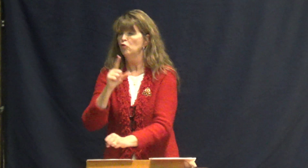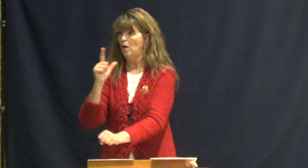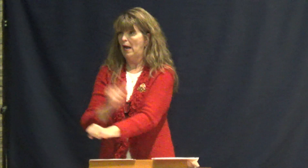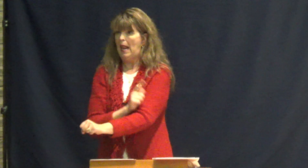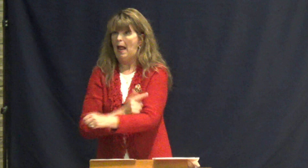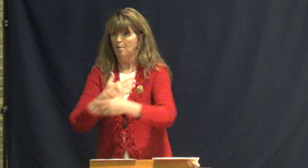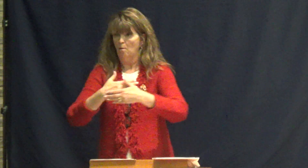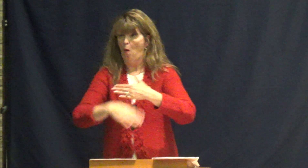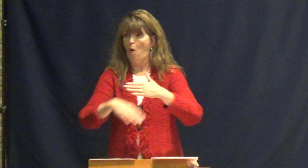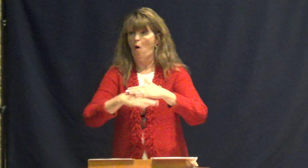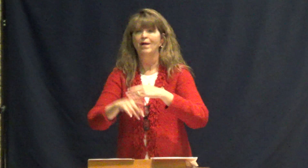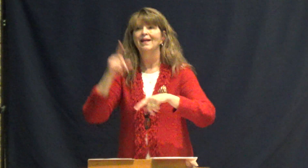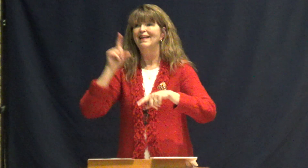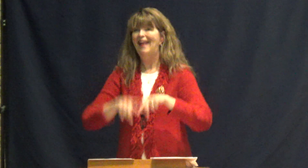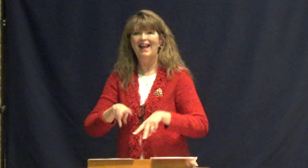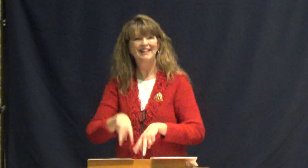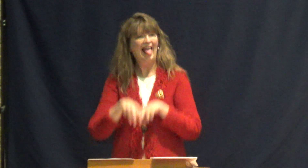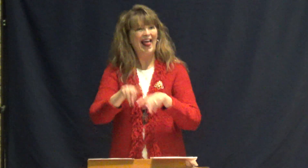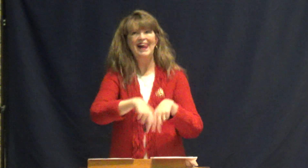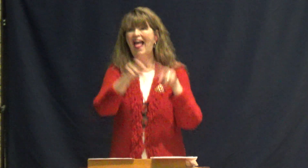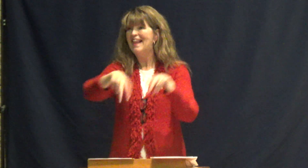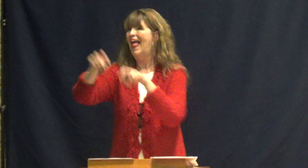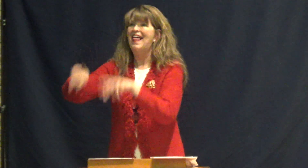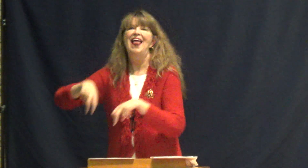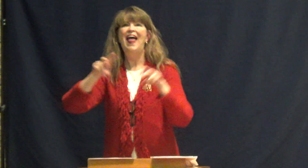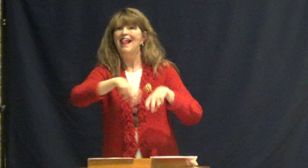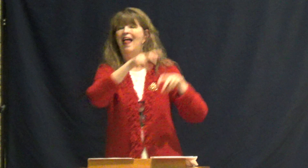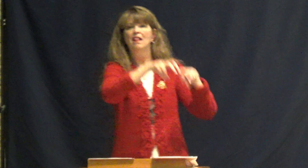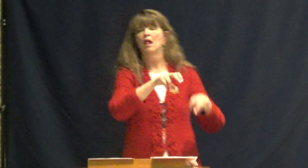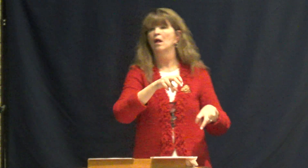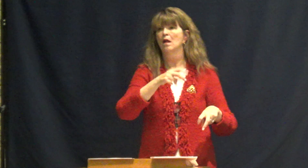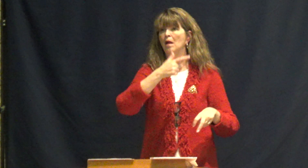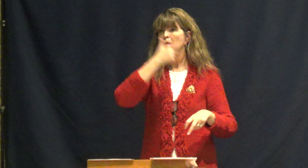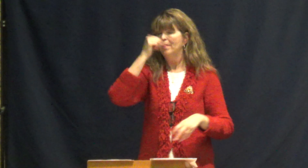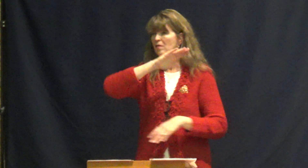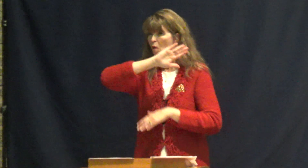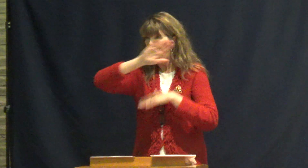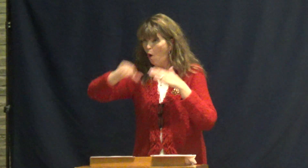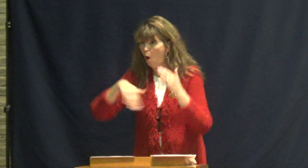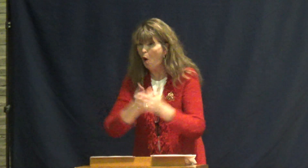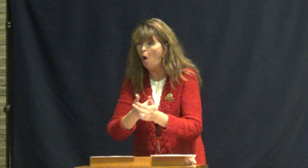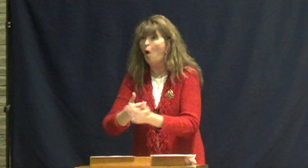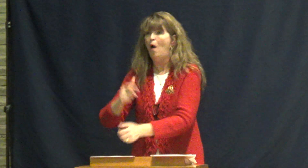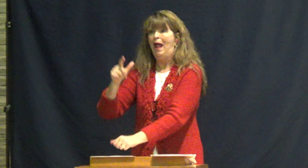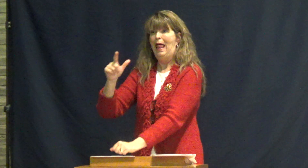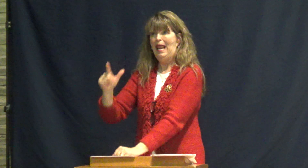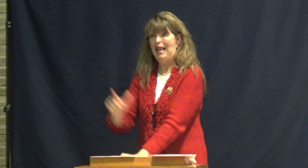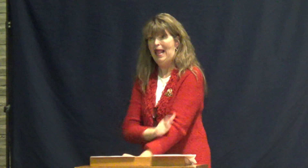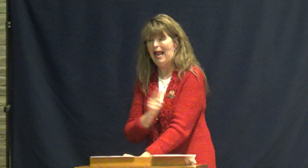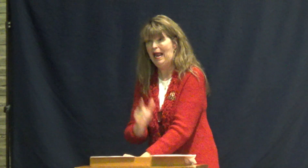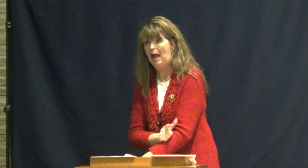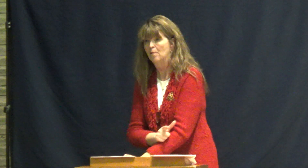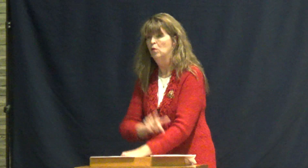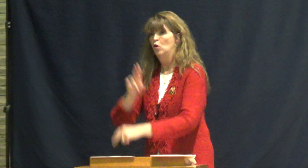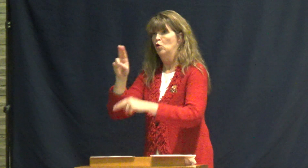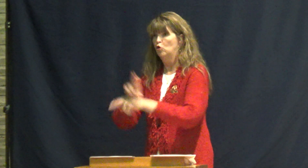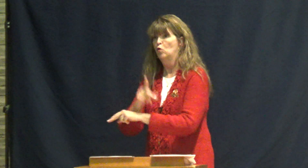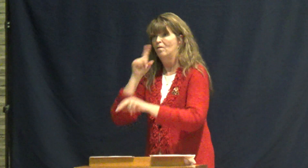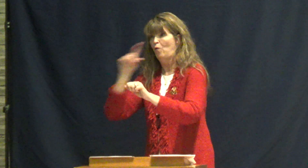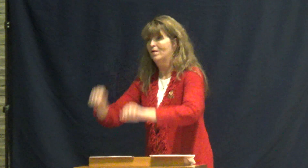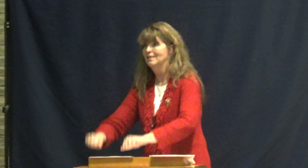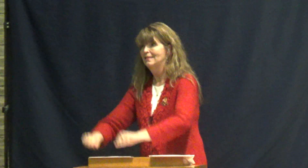had to be responsible for making sure that the newly born lamb did not